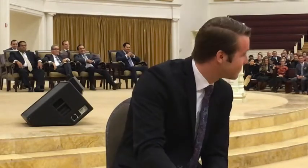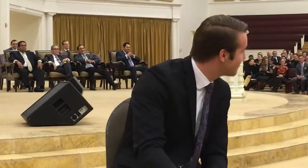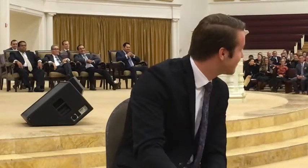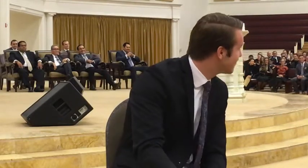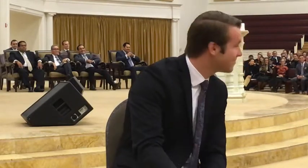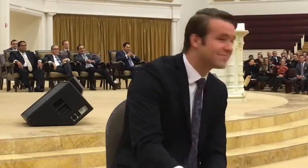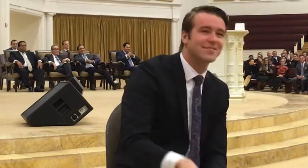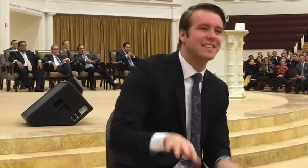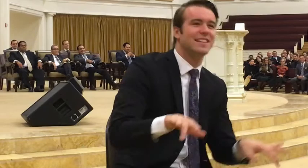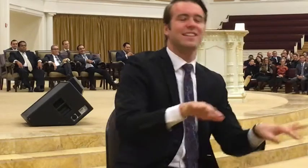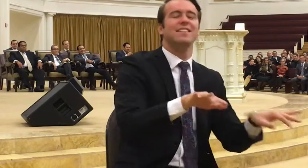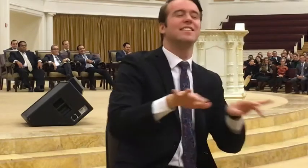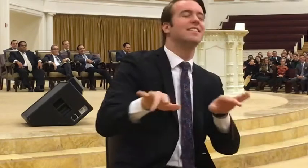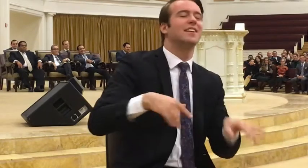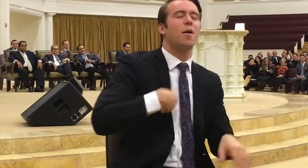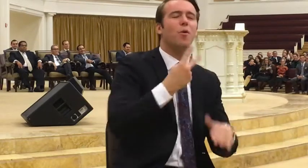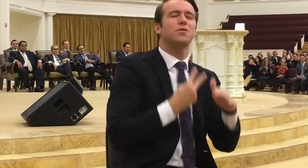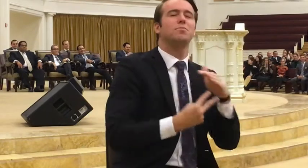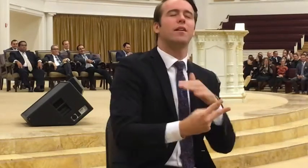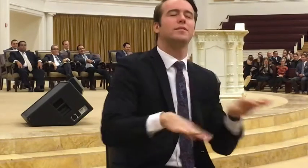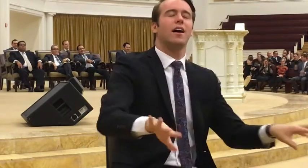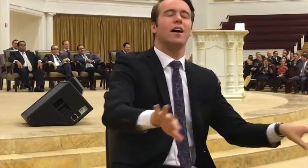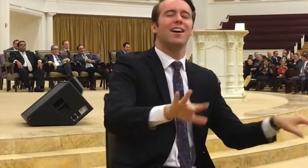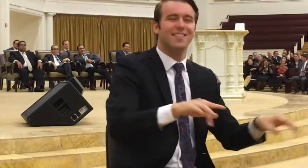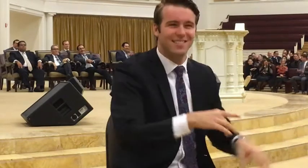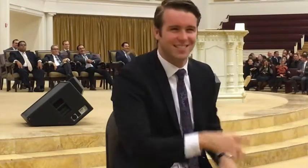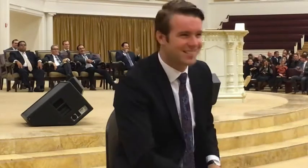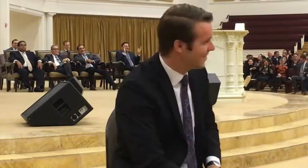Bring the music and let it play. I'm going to prophesy.